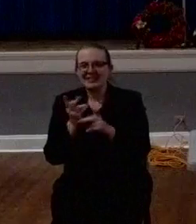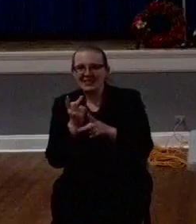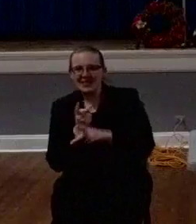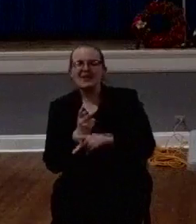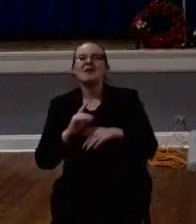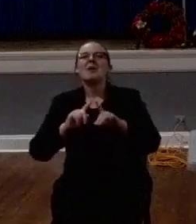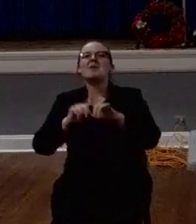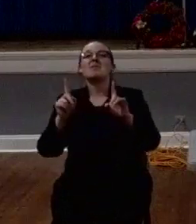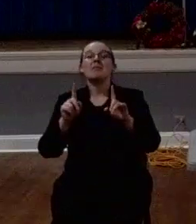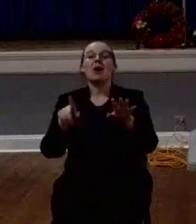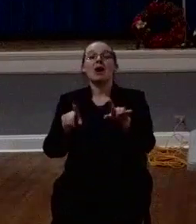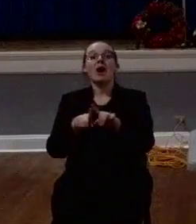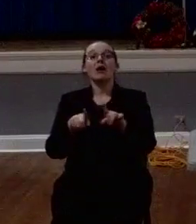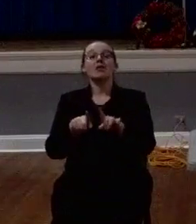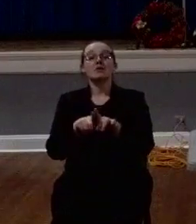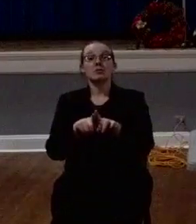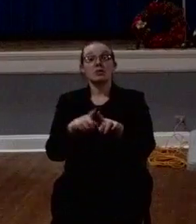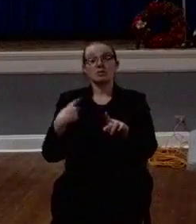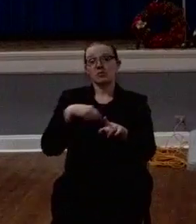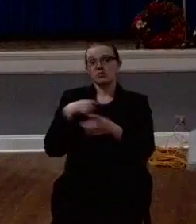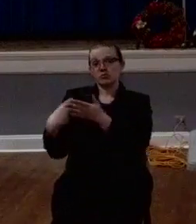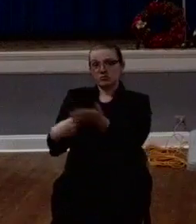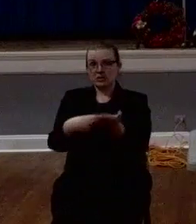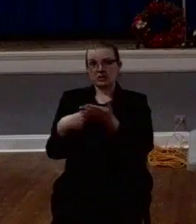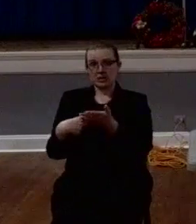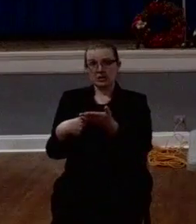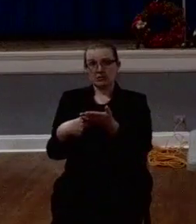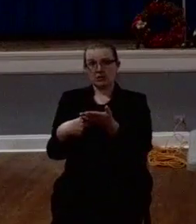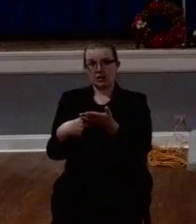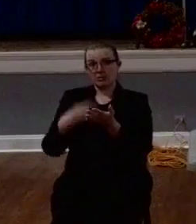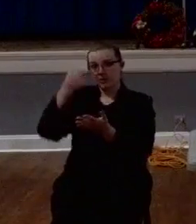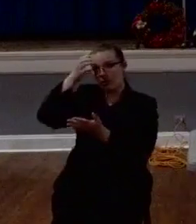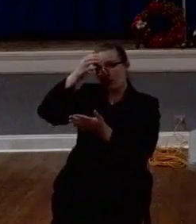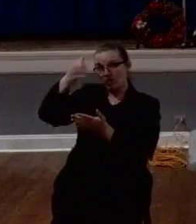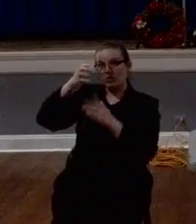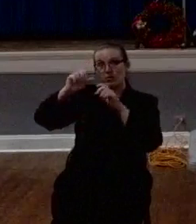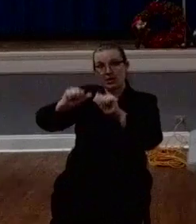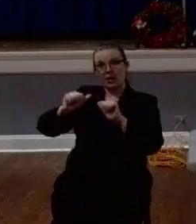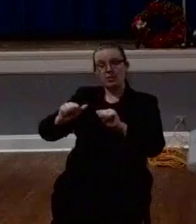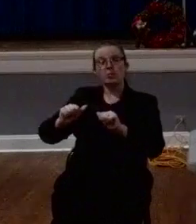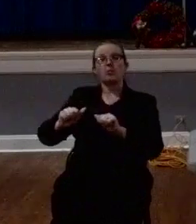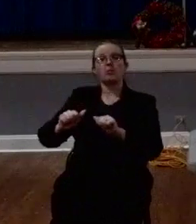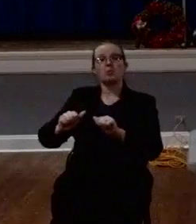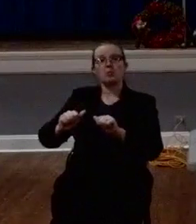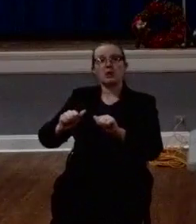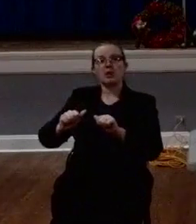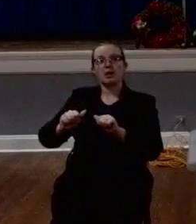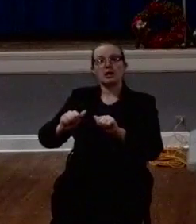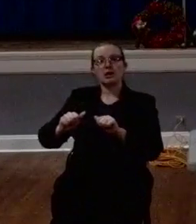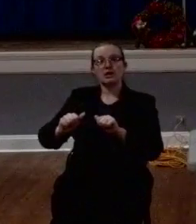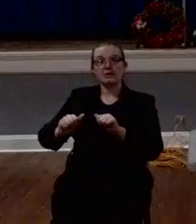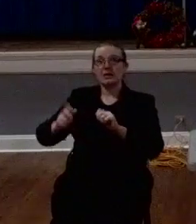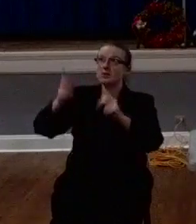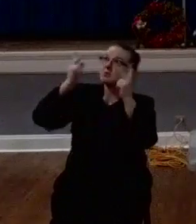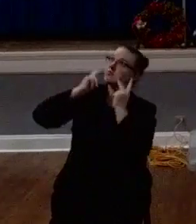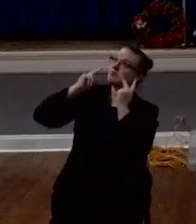we also talked about the idea of being able to view